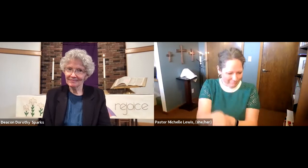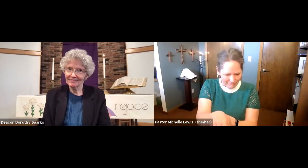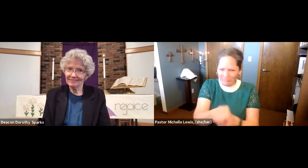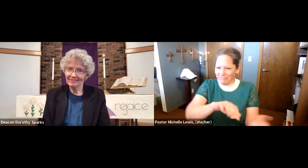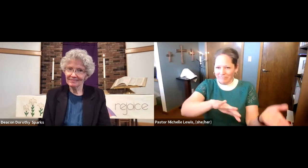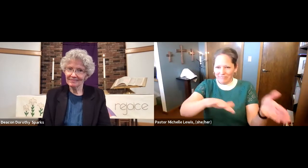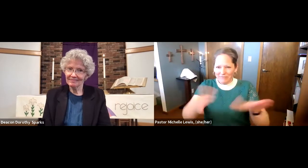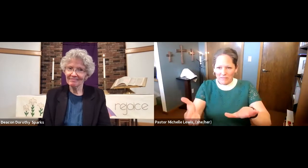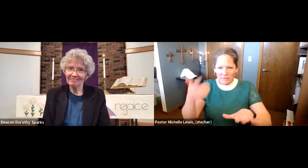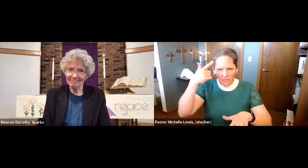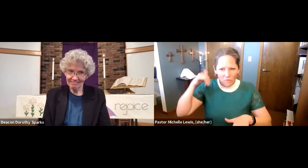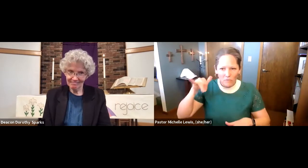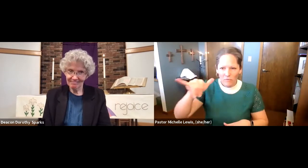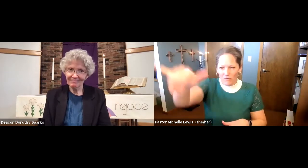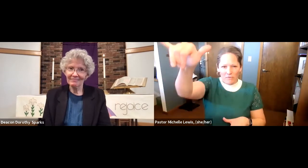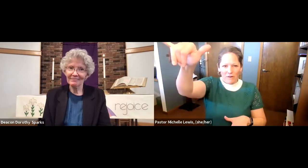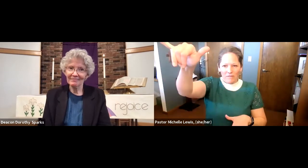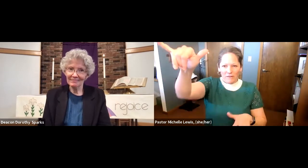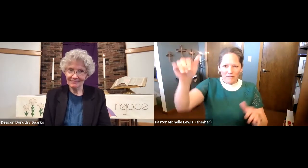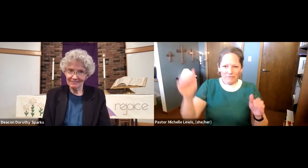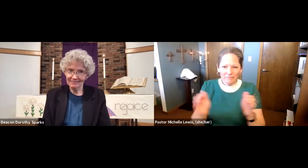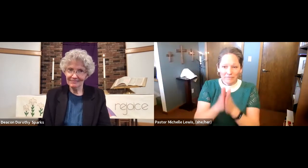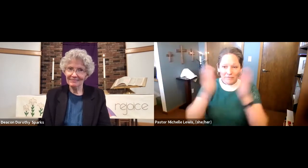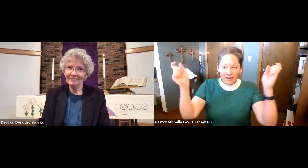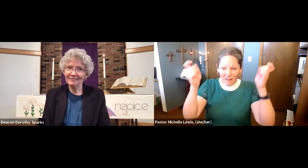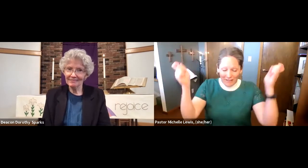God has broken the chains of death forever.